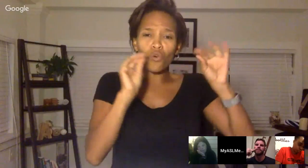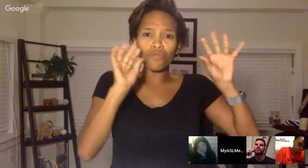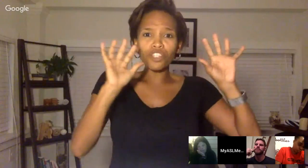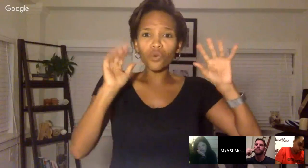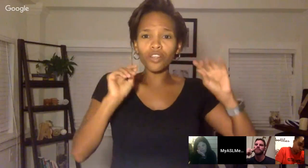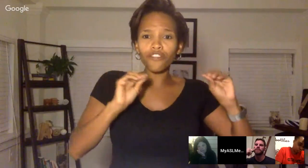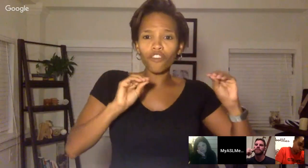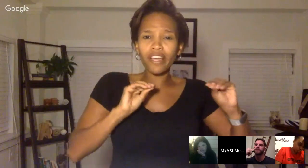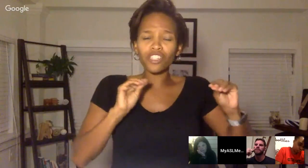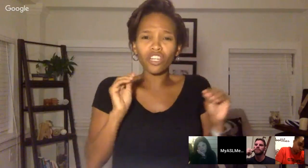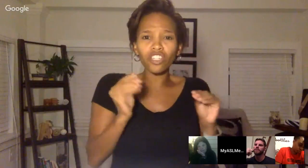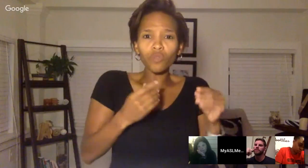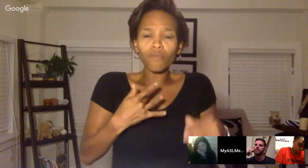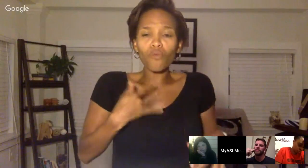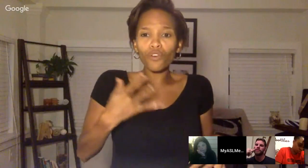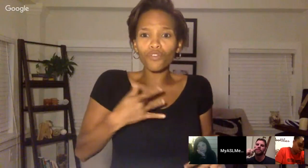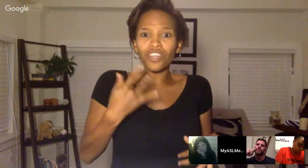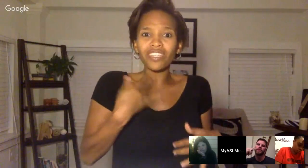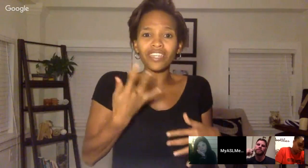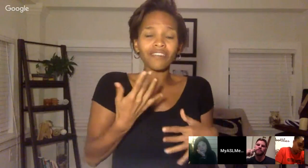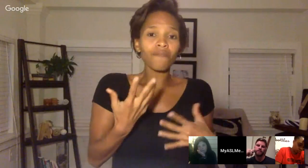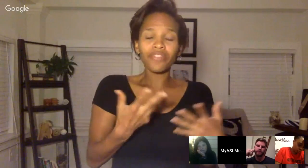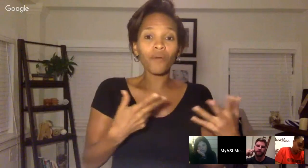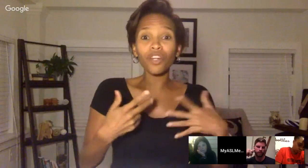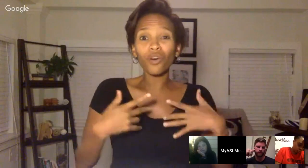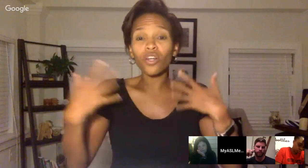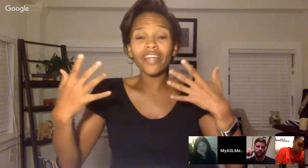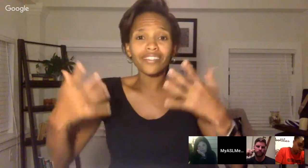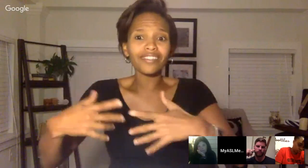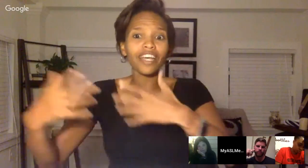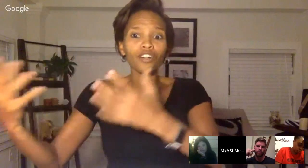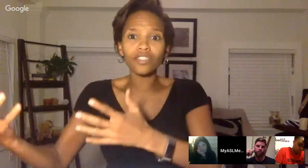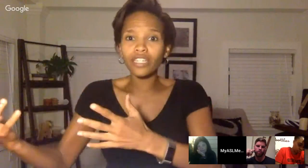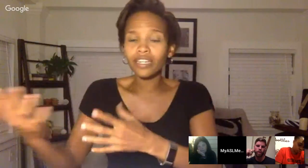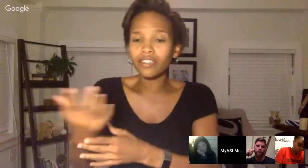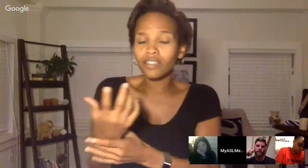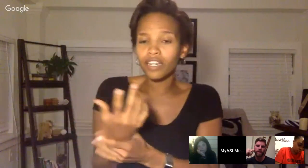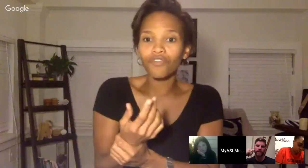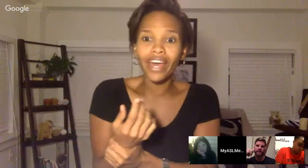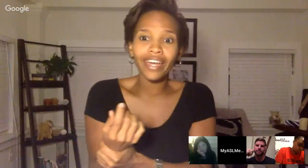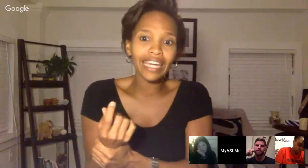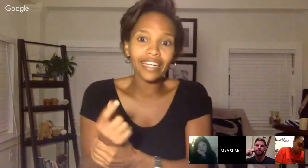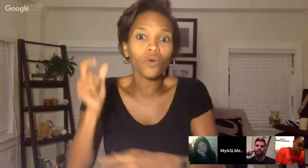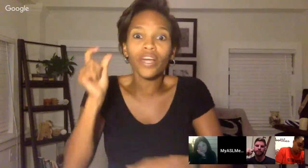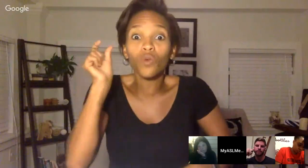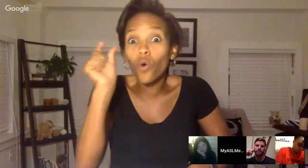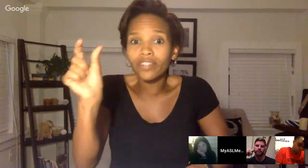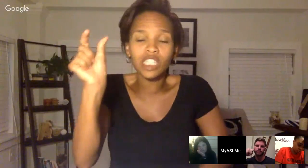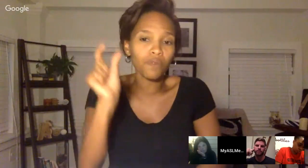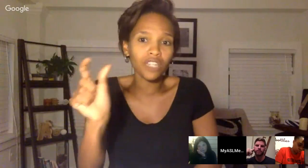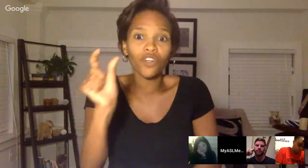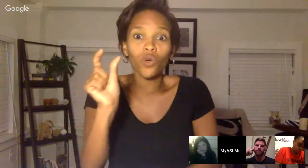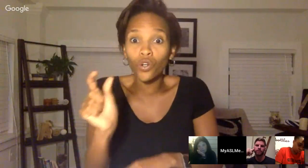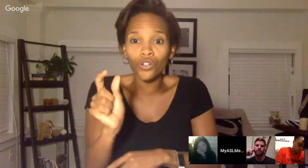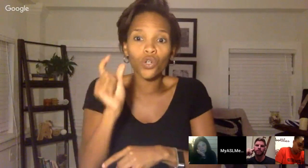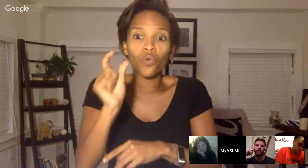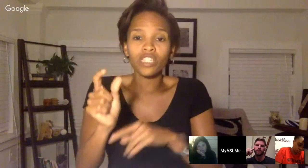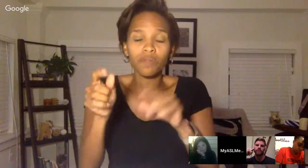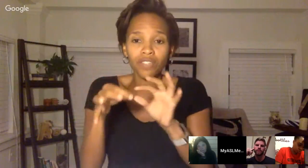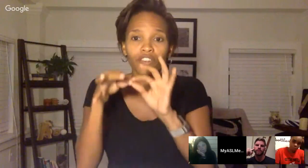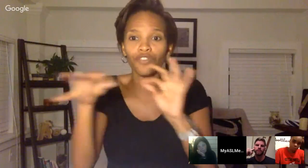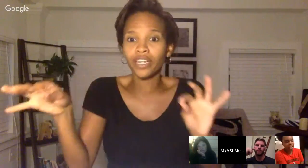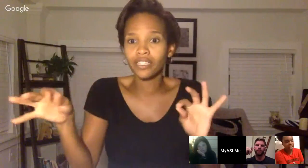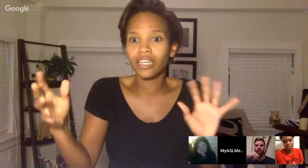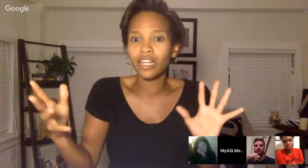bit more visual information, a little bit more feeling that we don't necessarily convey in one specific word or